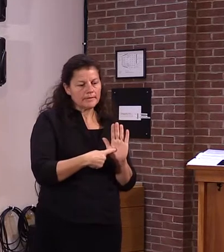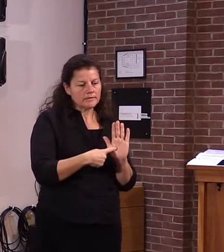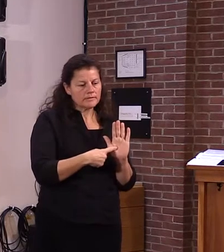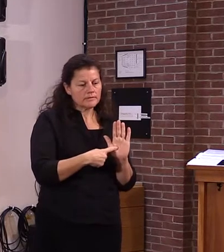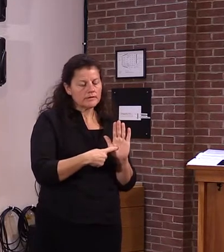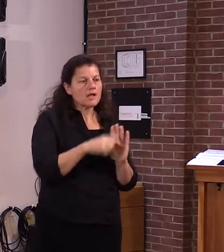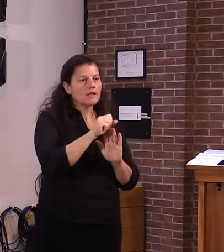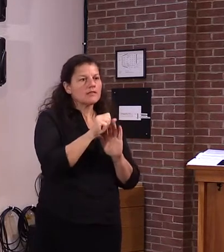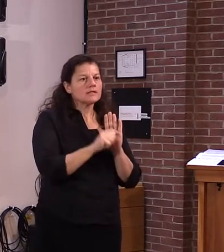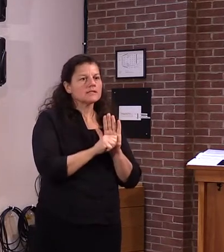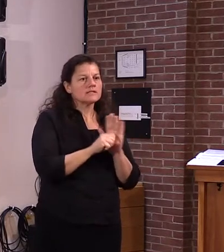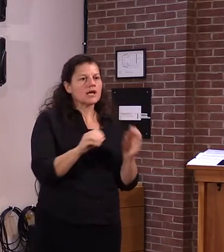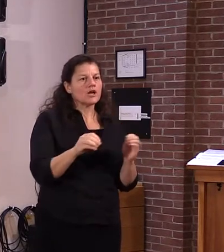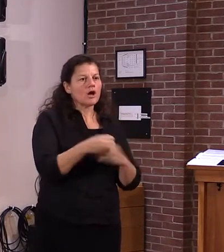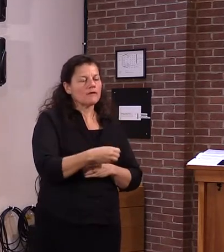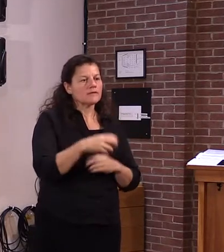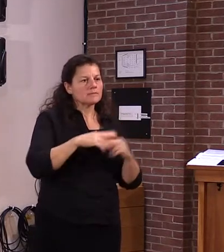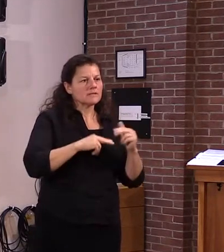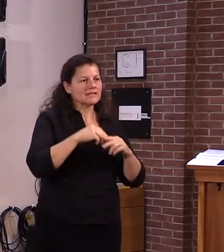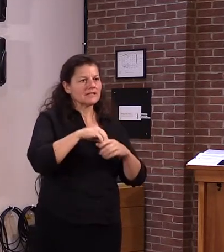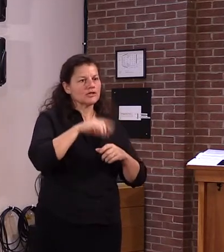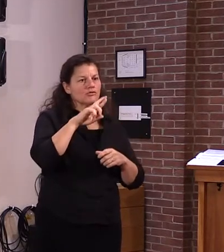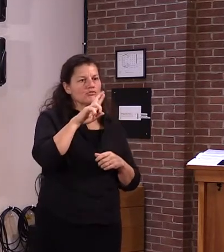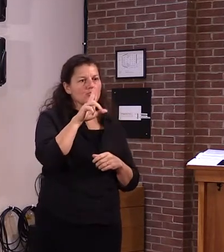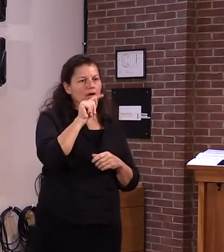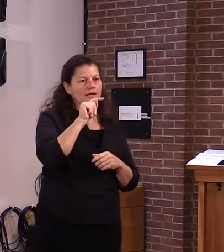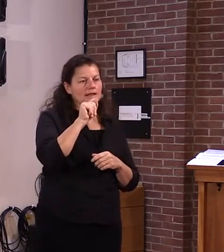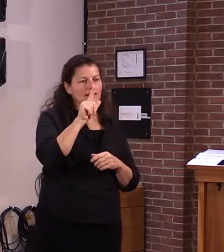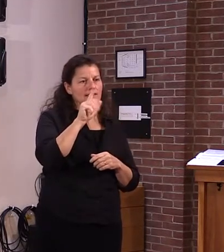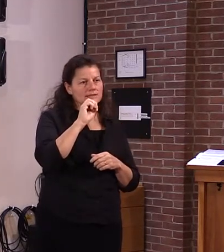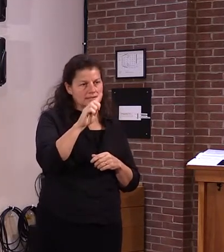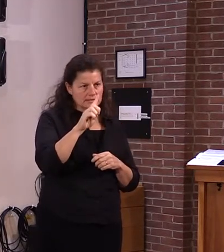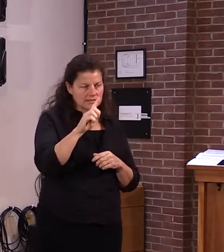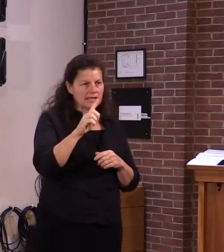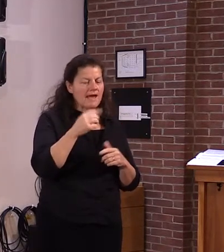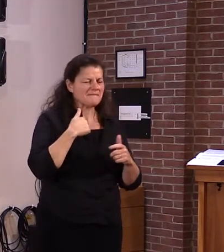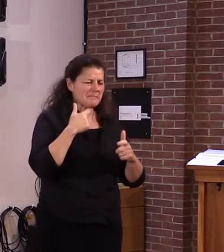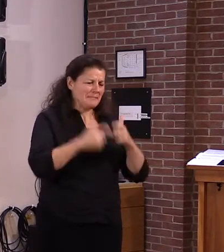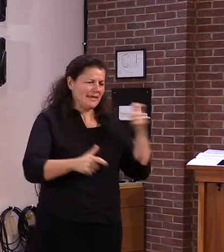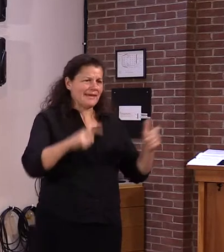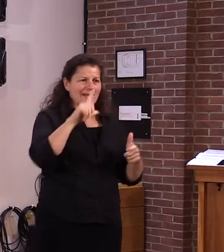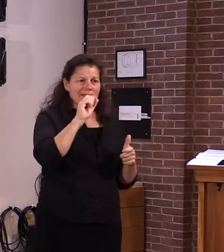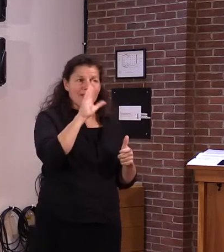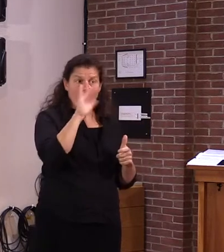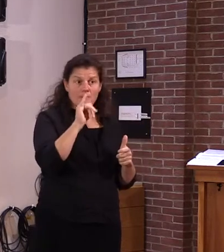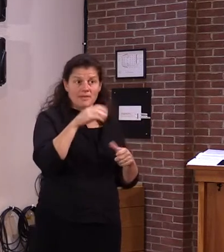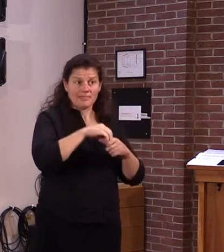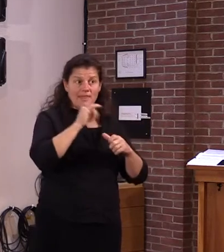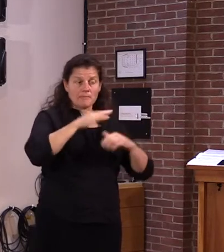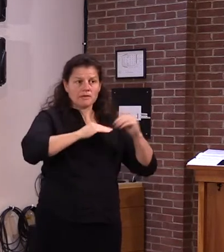the state office building in Rutland, there's a very, very big lobby.